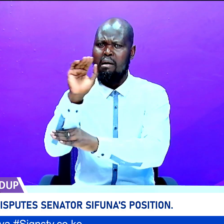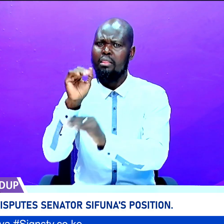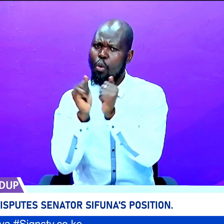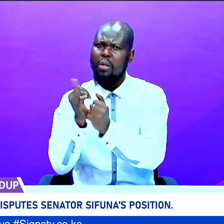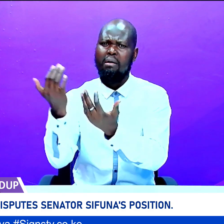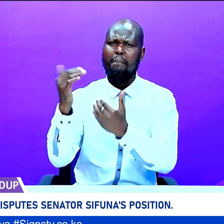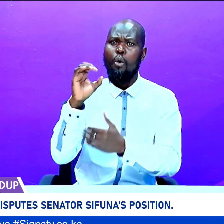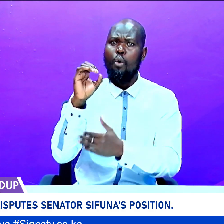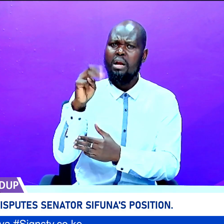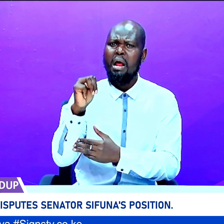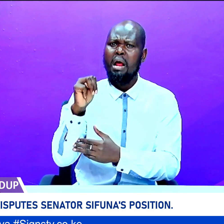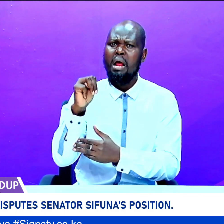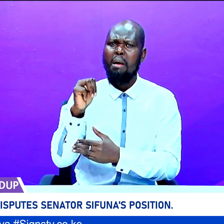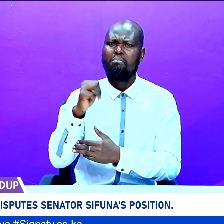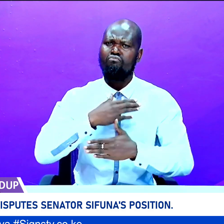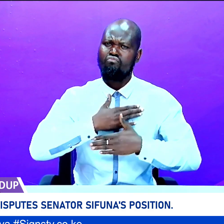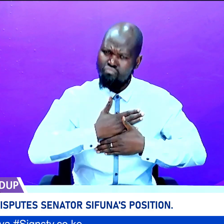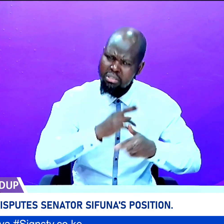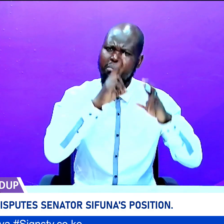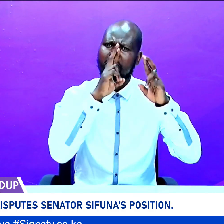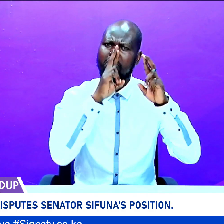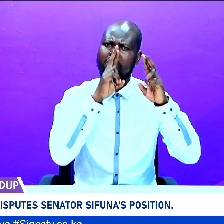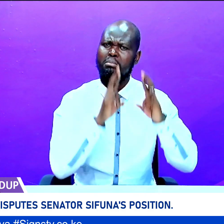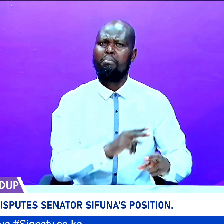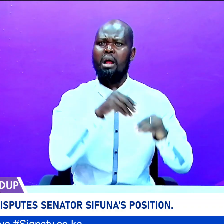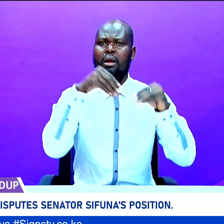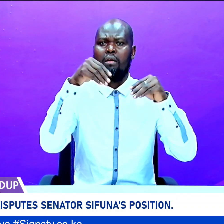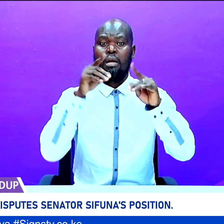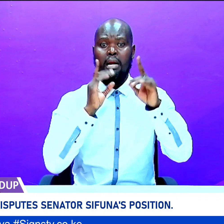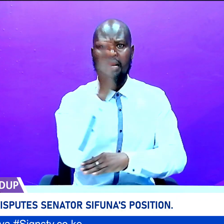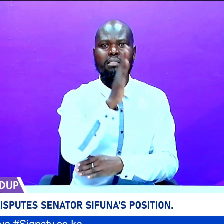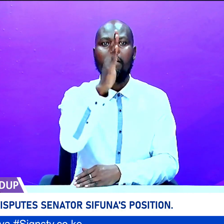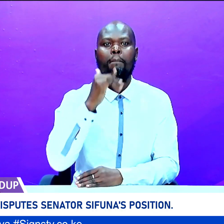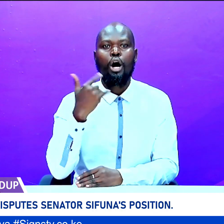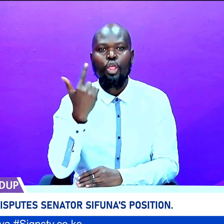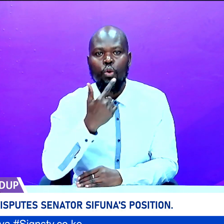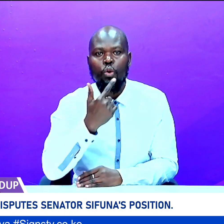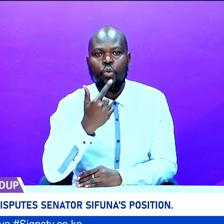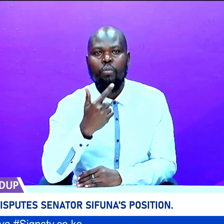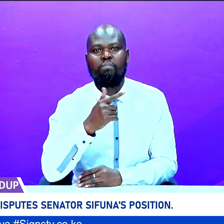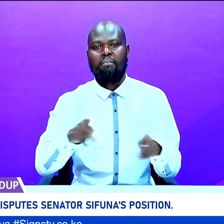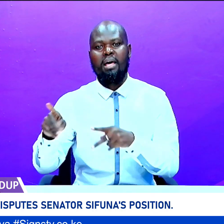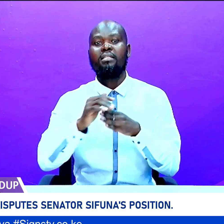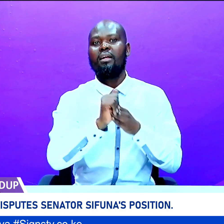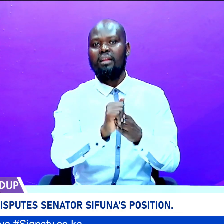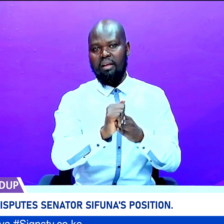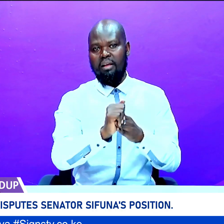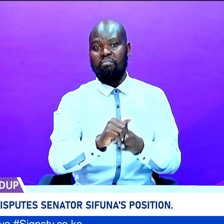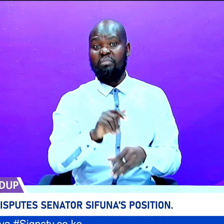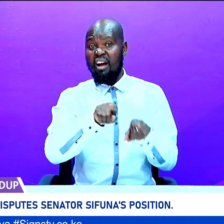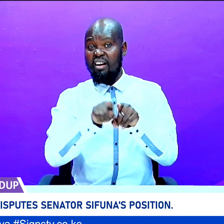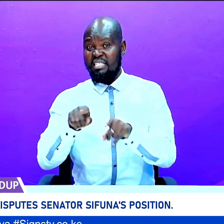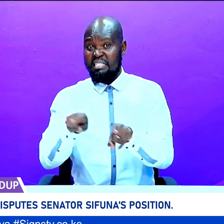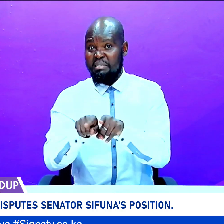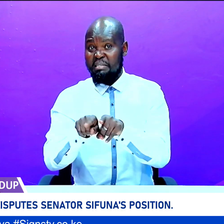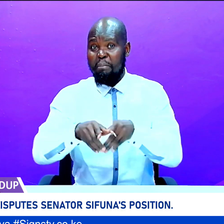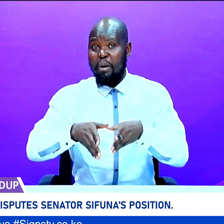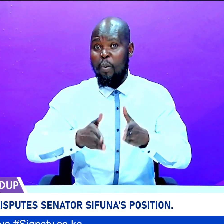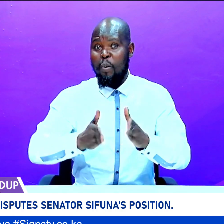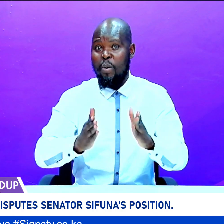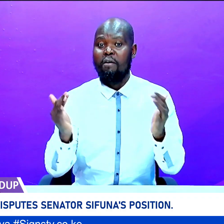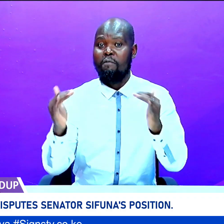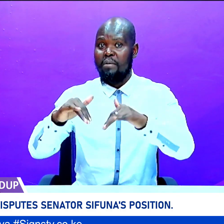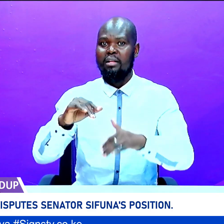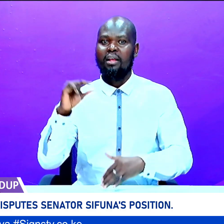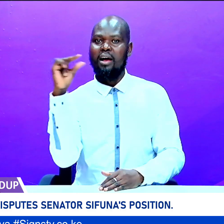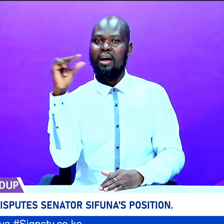directions set by the party's top leadership. At the same event, Garissa Senator Abdul